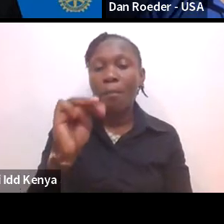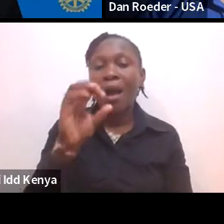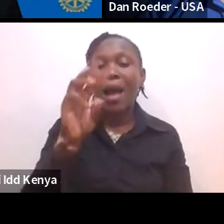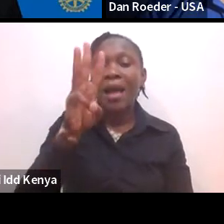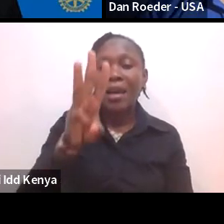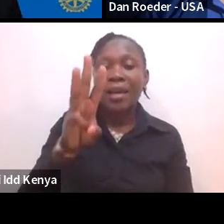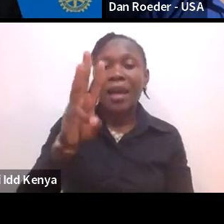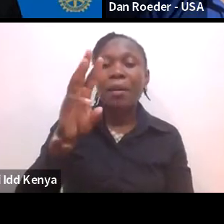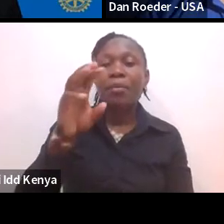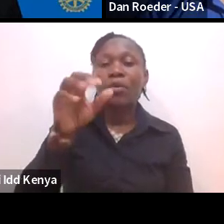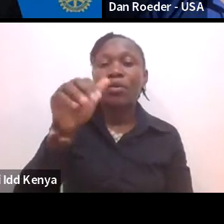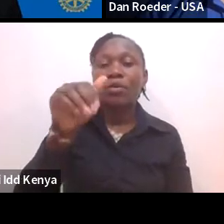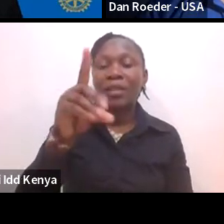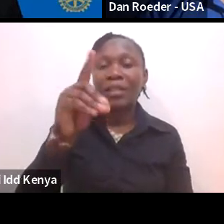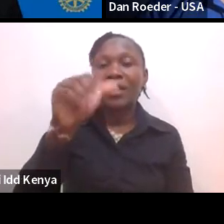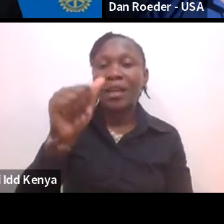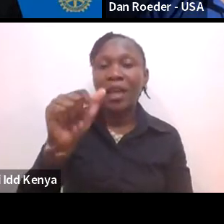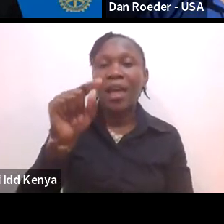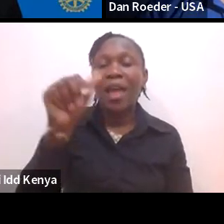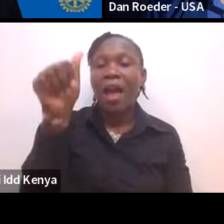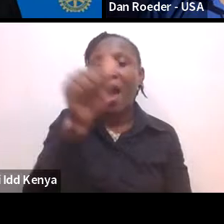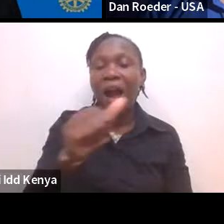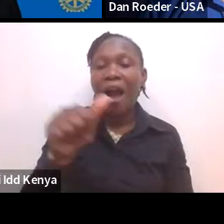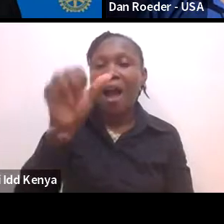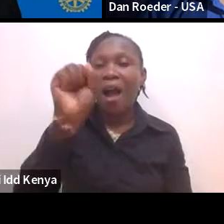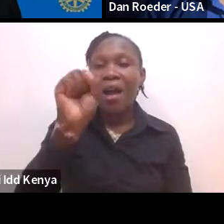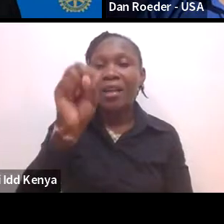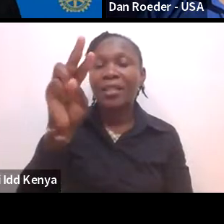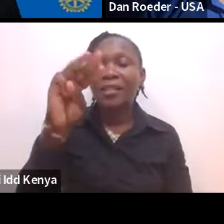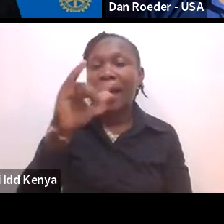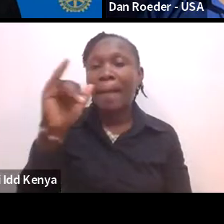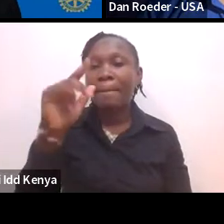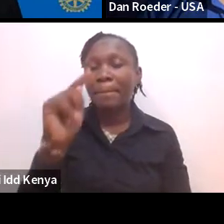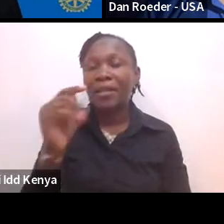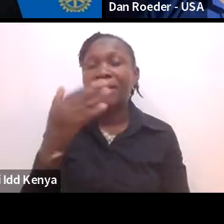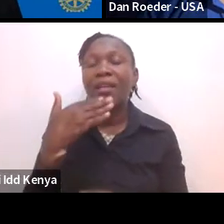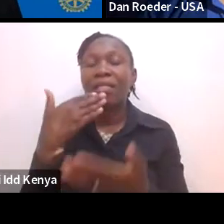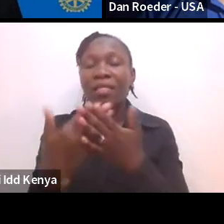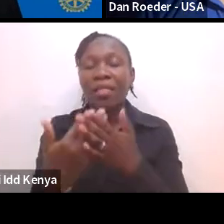wdasummit@gmail.com. Thank you again. Please join us for our next